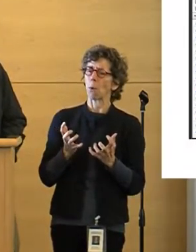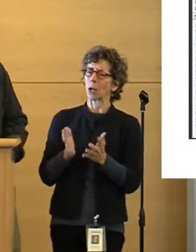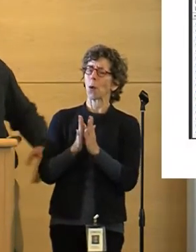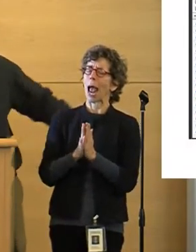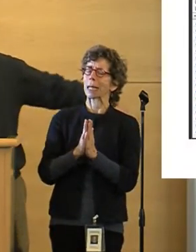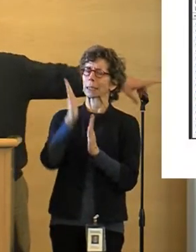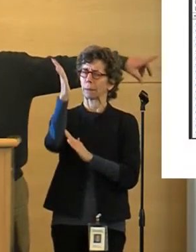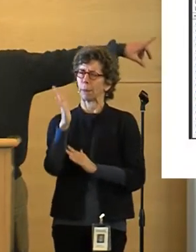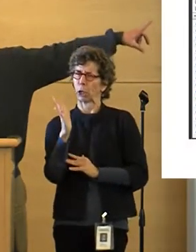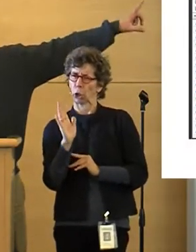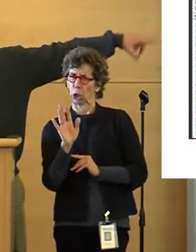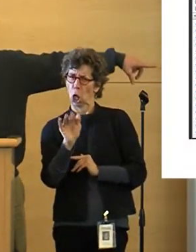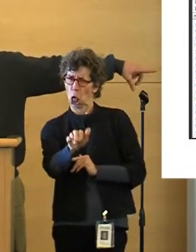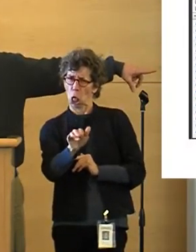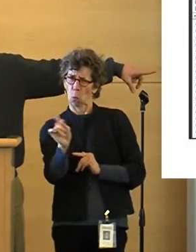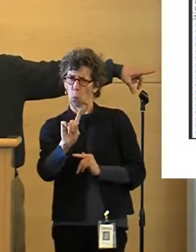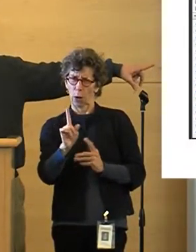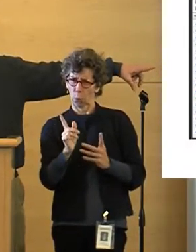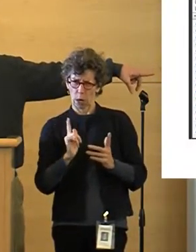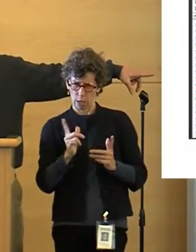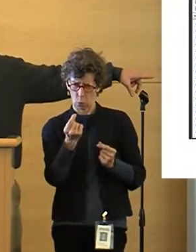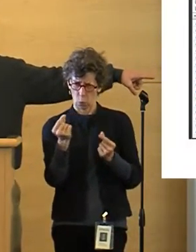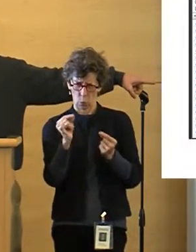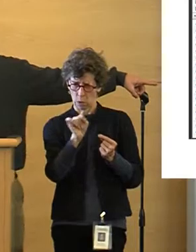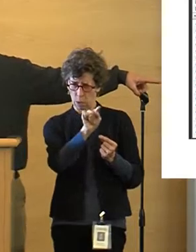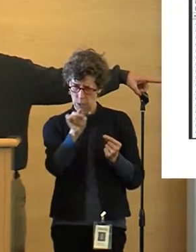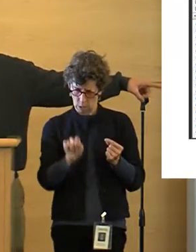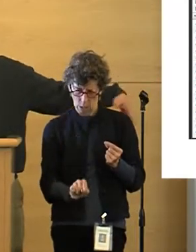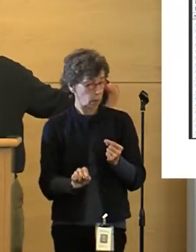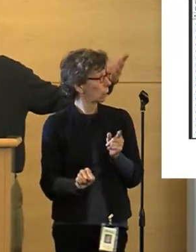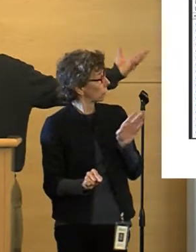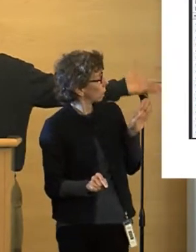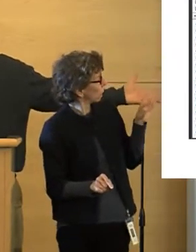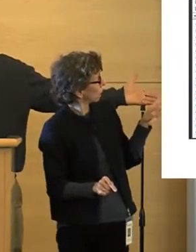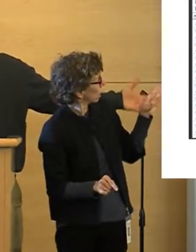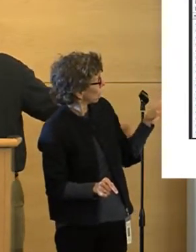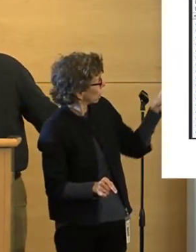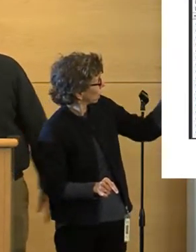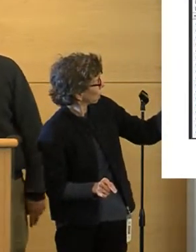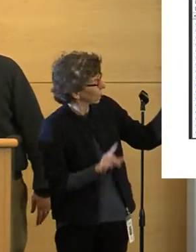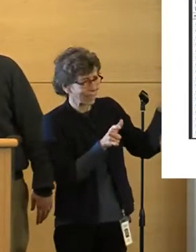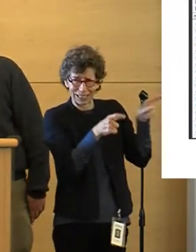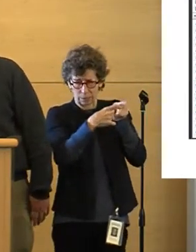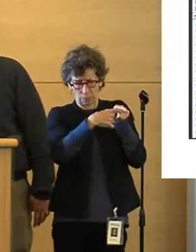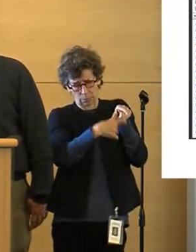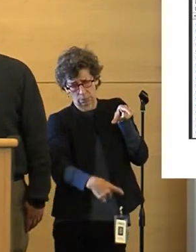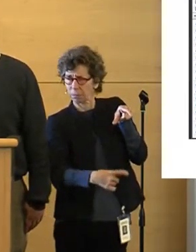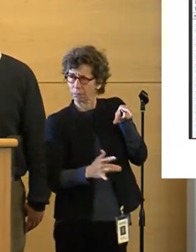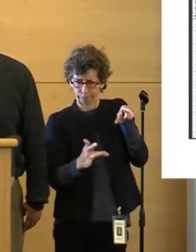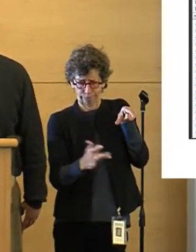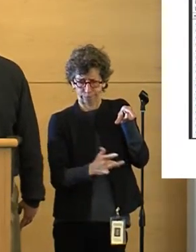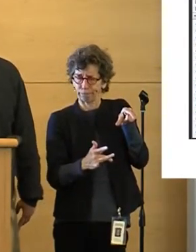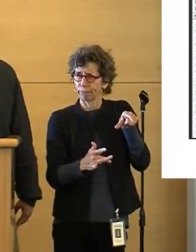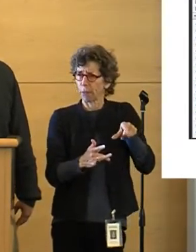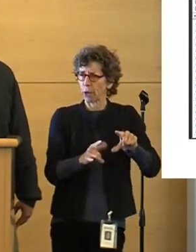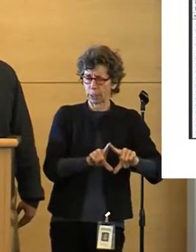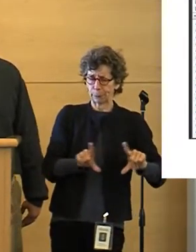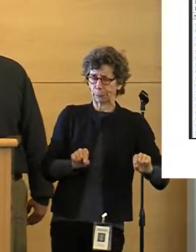mouse? A lot of the functions here, one would typically click in order to access